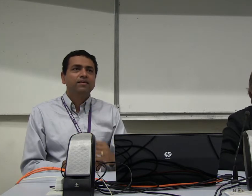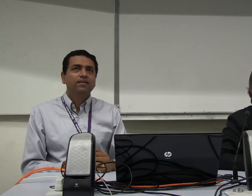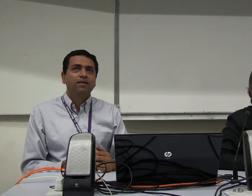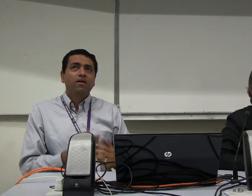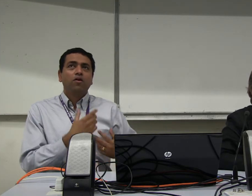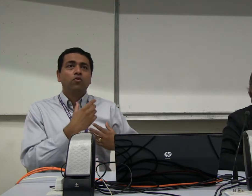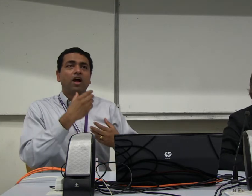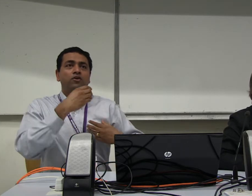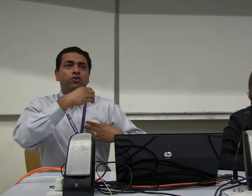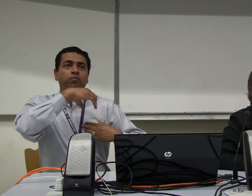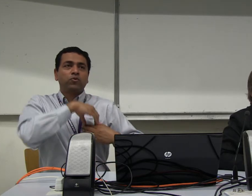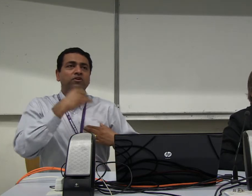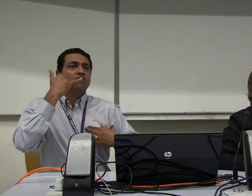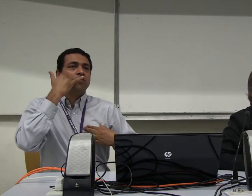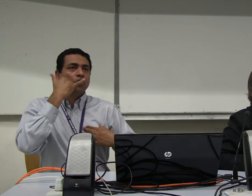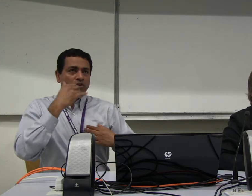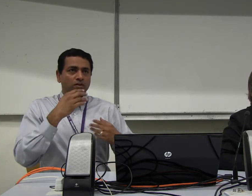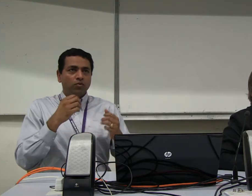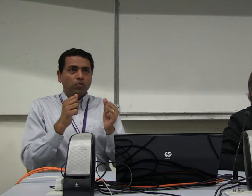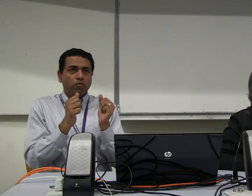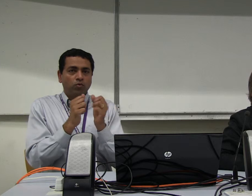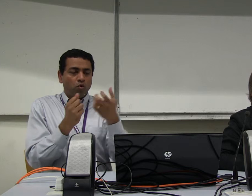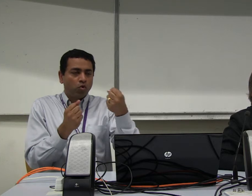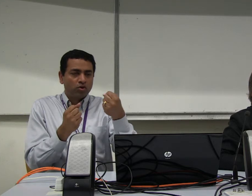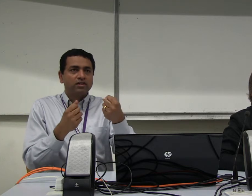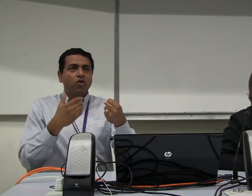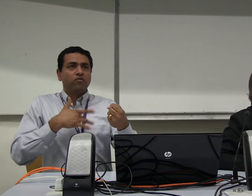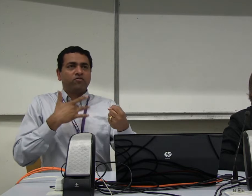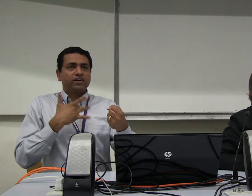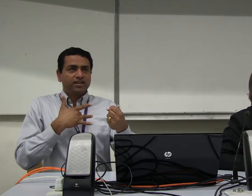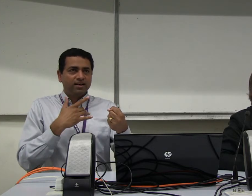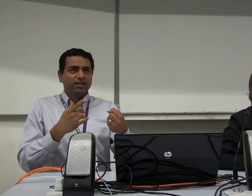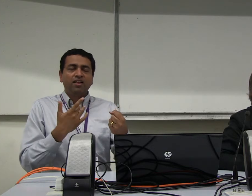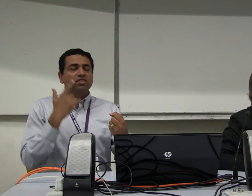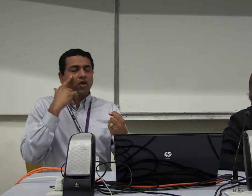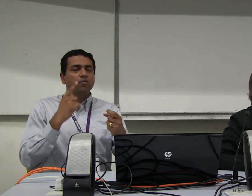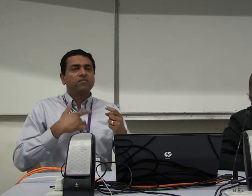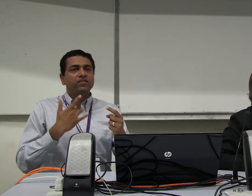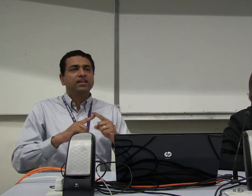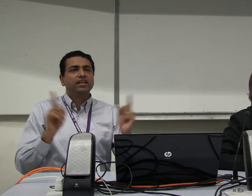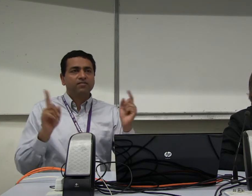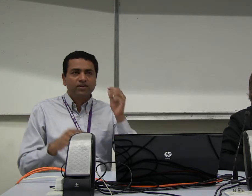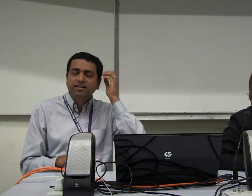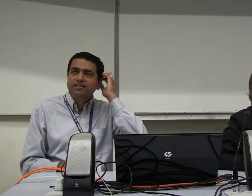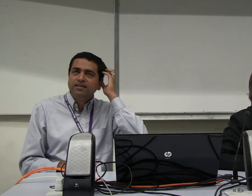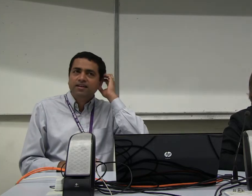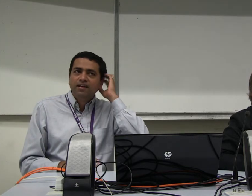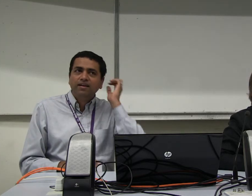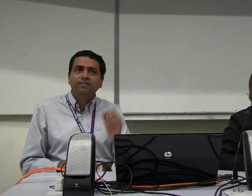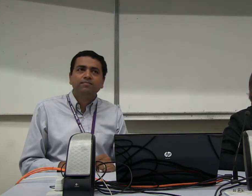as a tool for vibration. It feels more direct. Okay, so you have the option of holding onto your phone, and that's going to feel a little